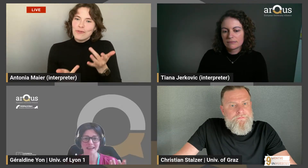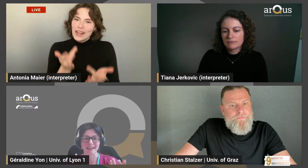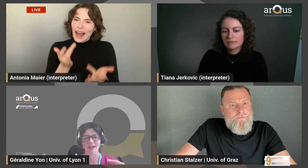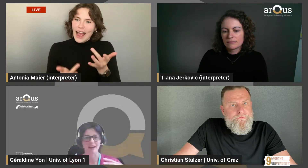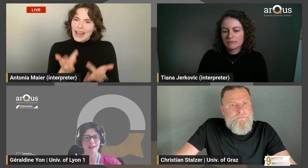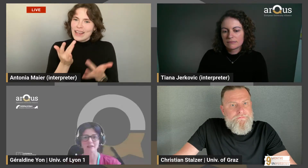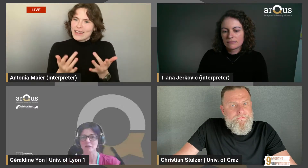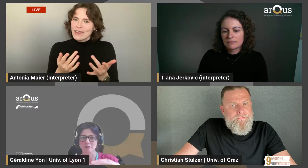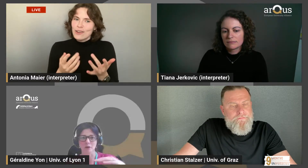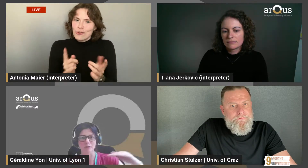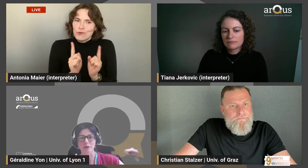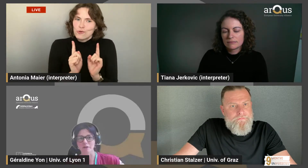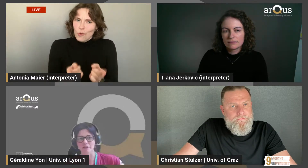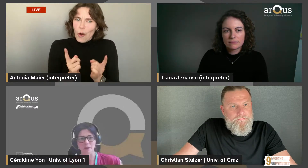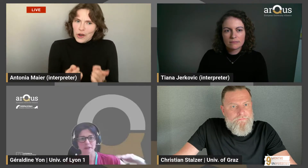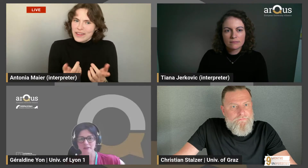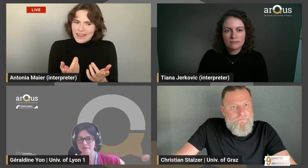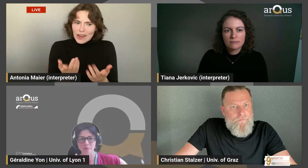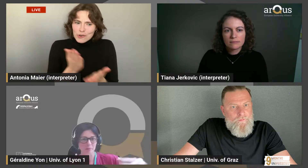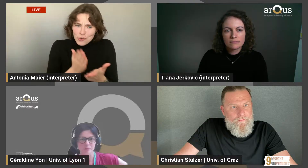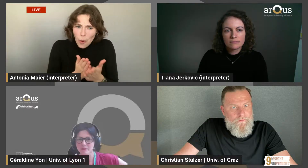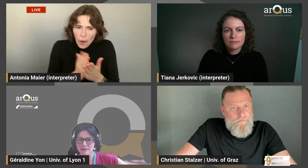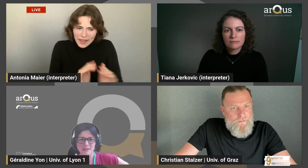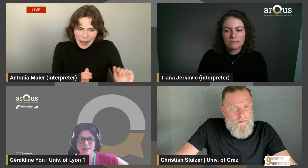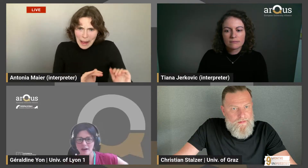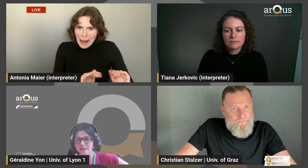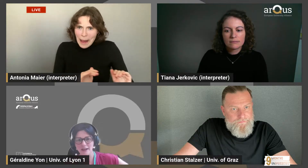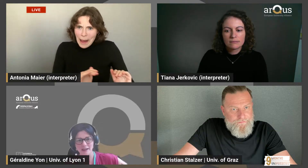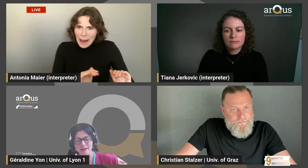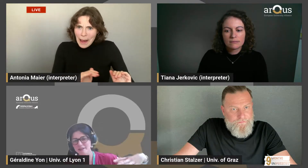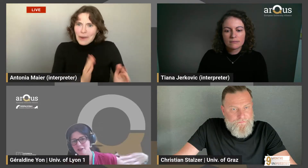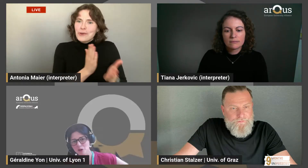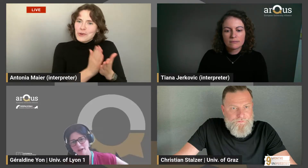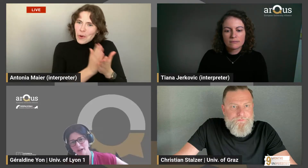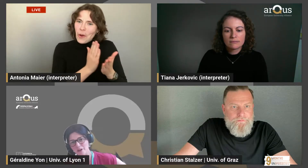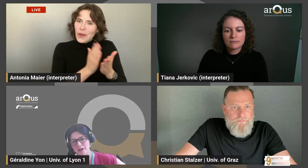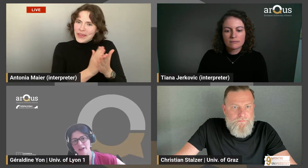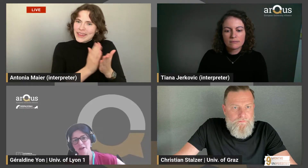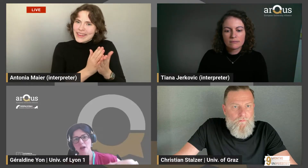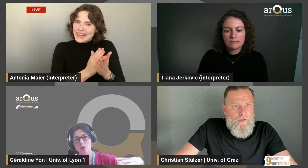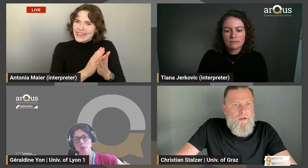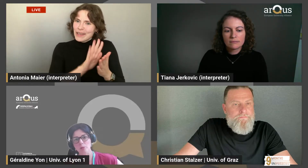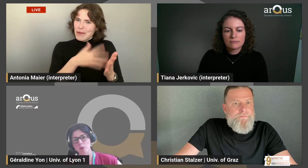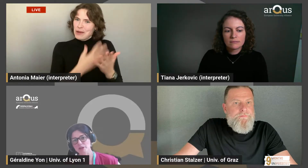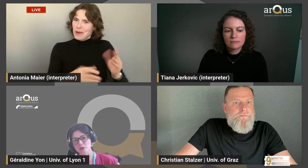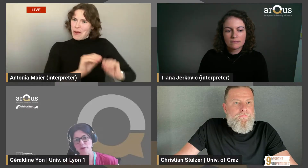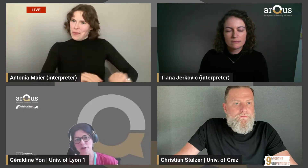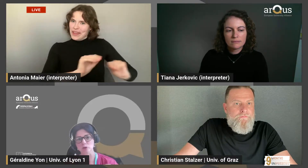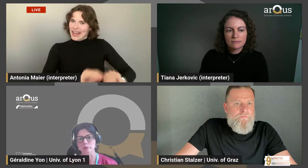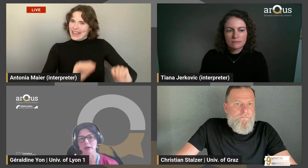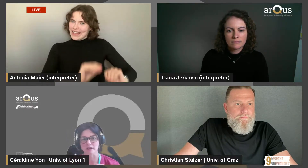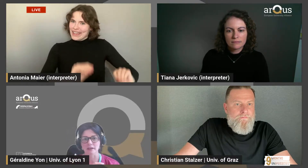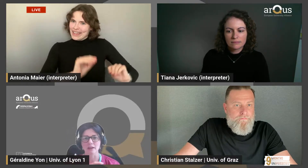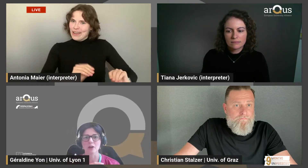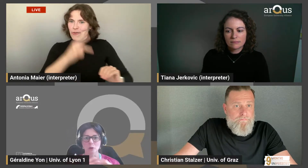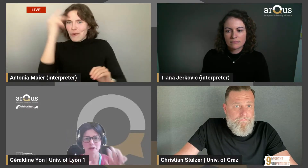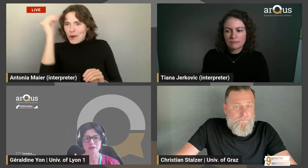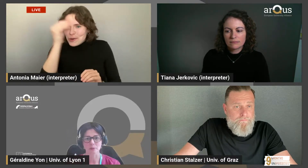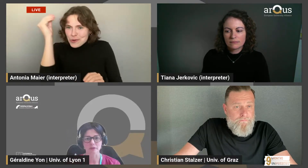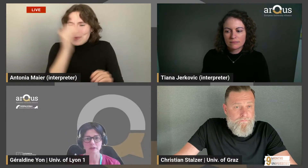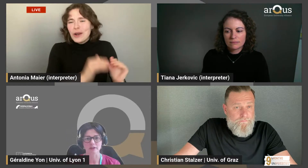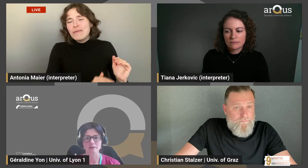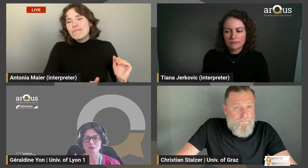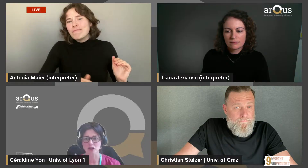taught like from the very start, like at kindergarten and primary school. It would be like